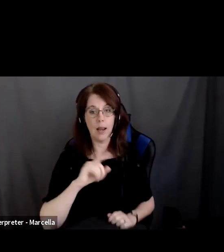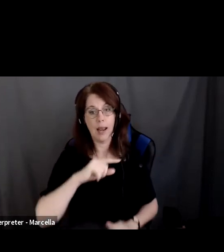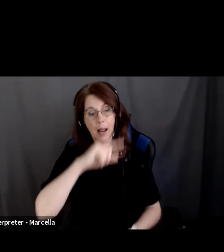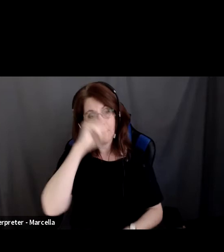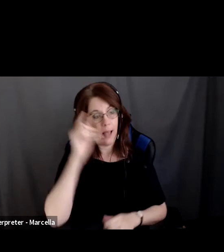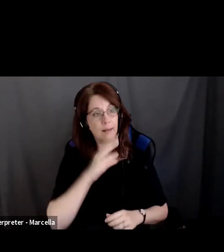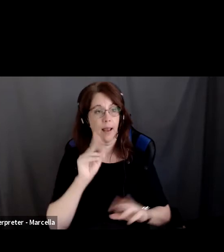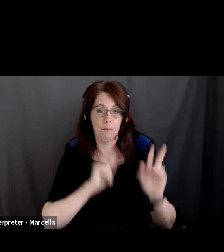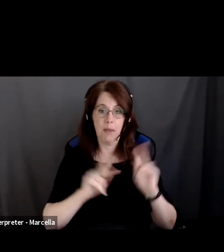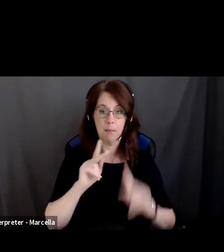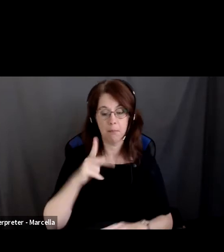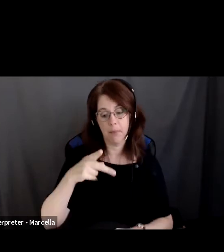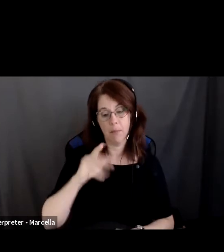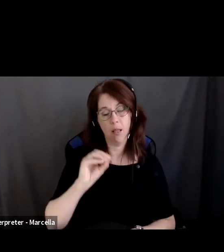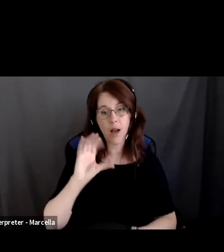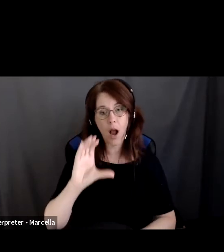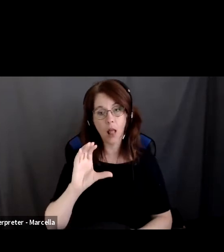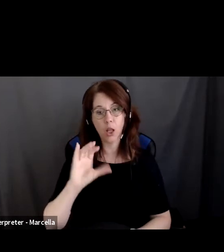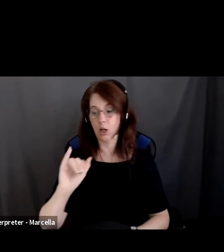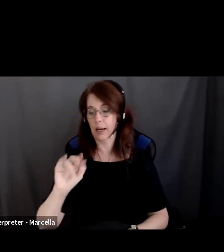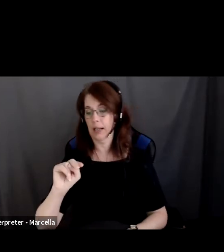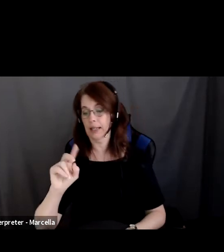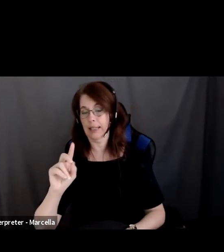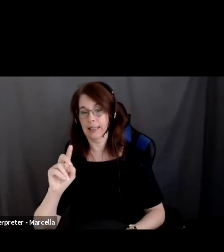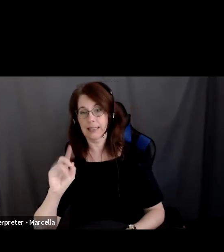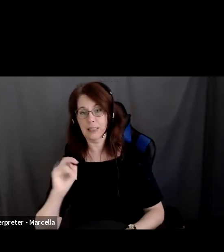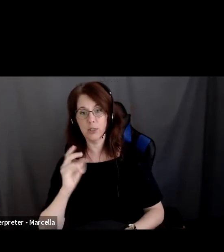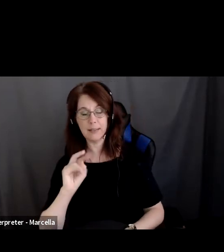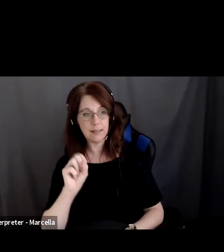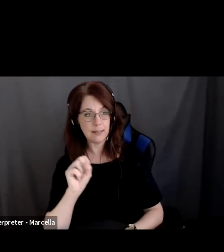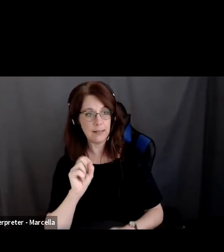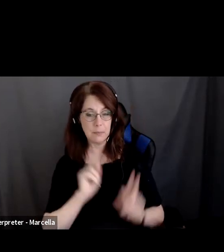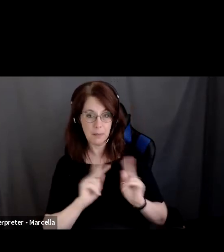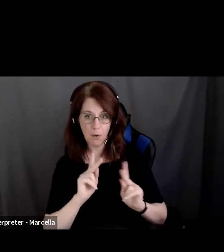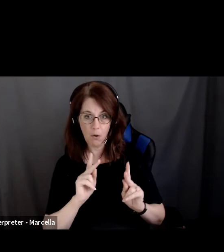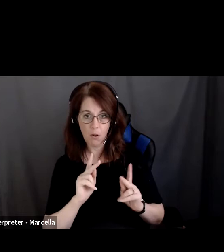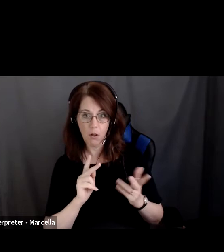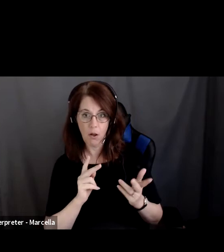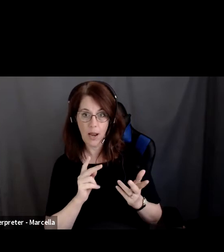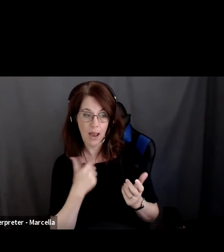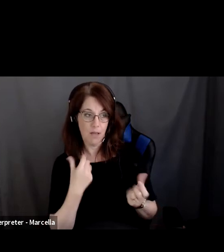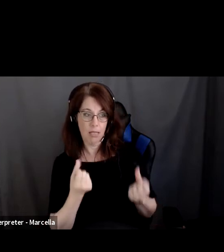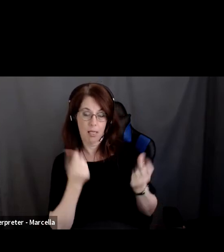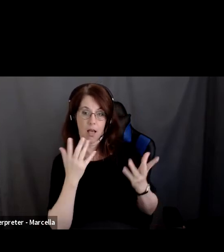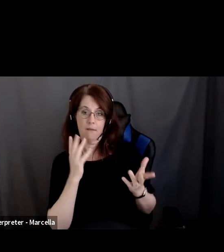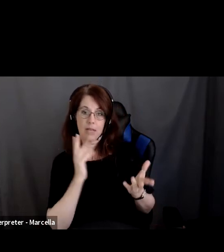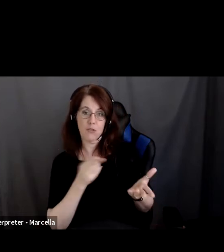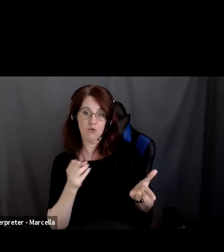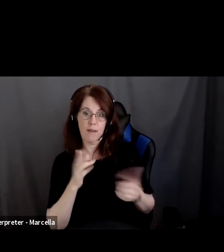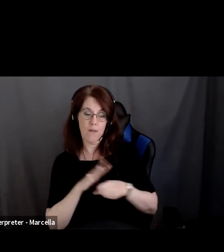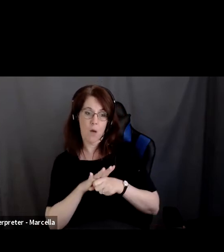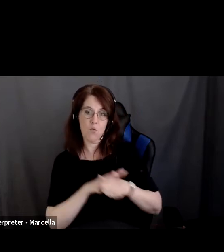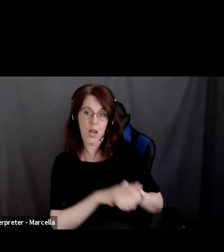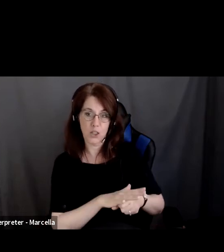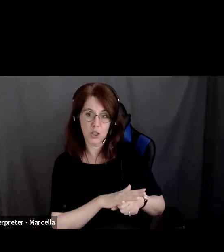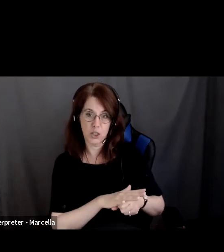color, there historically have a lot of history of oppression, and